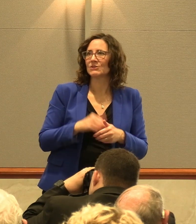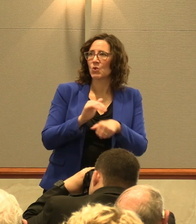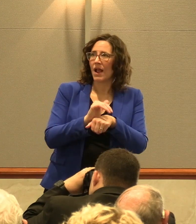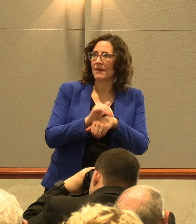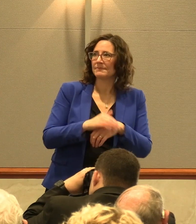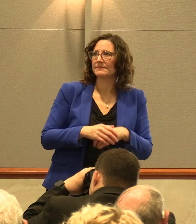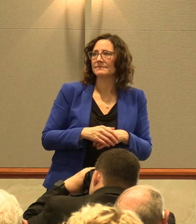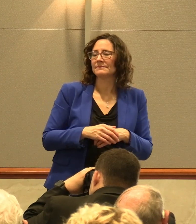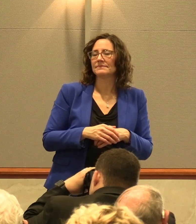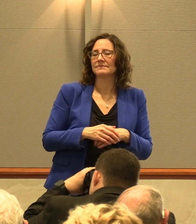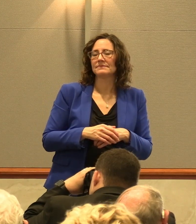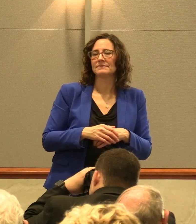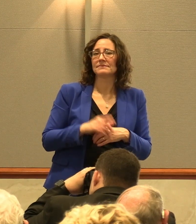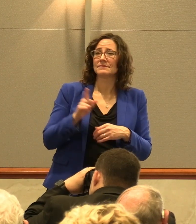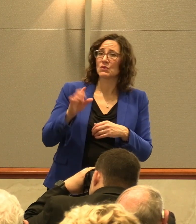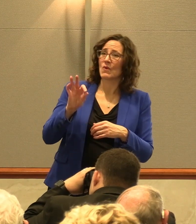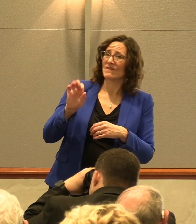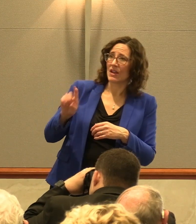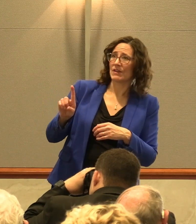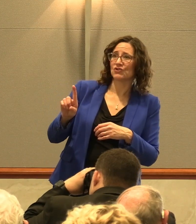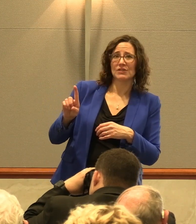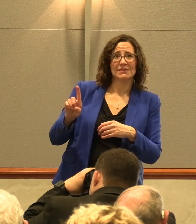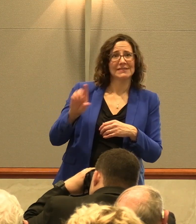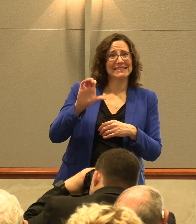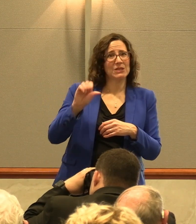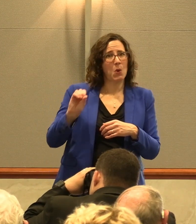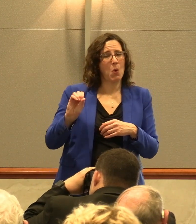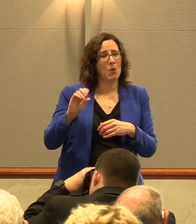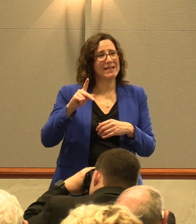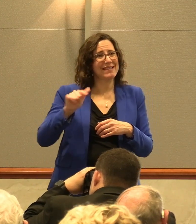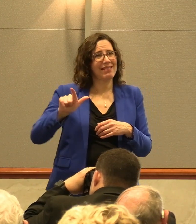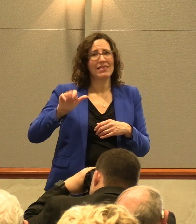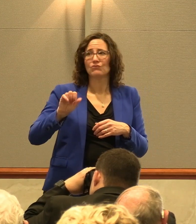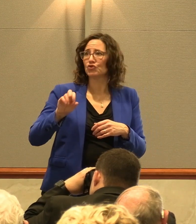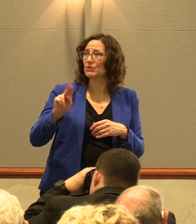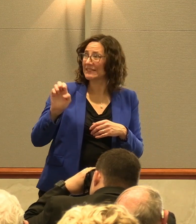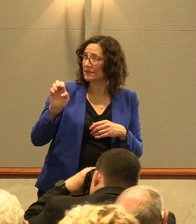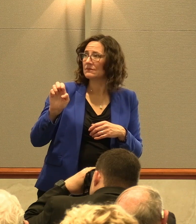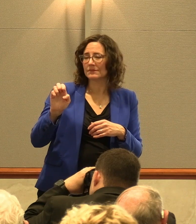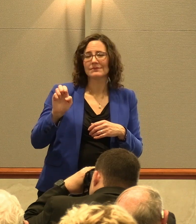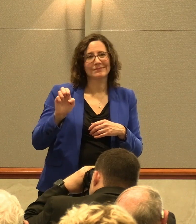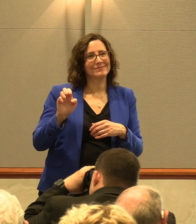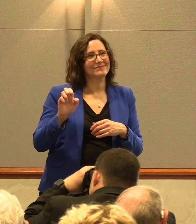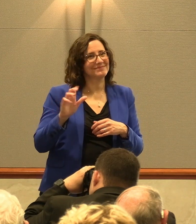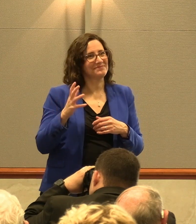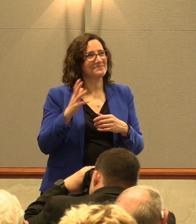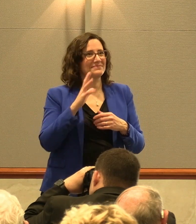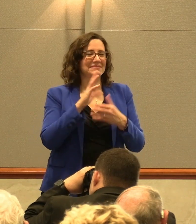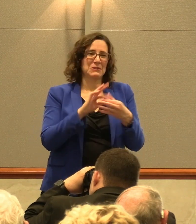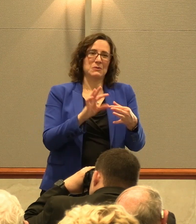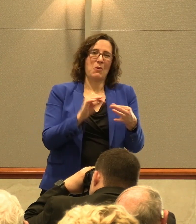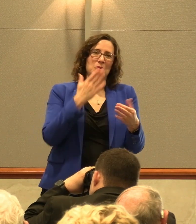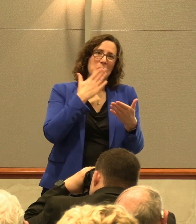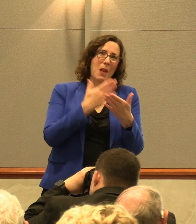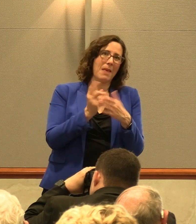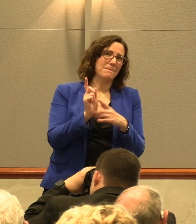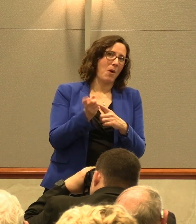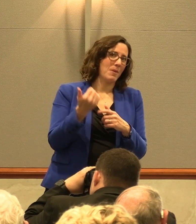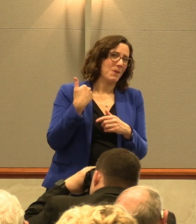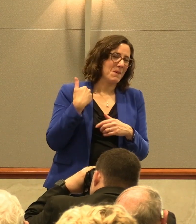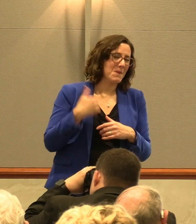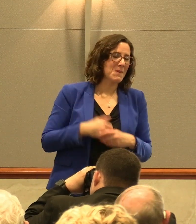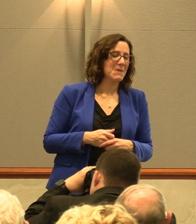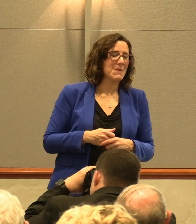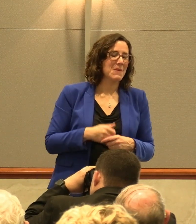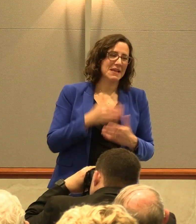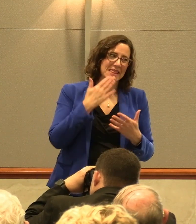evening. To Federation CEO Gil Prus, who spoke so well a moment ago.